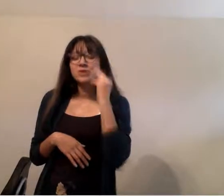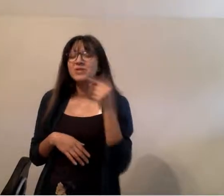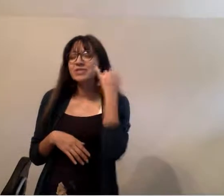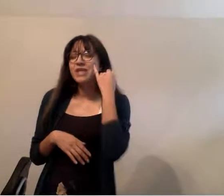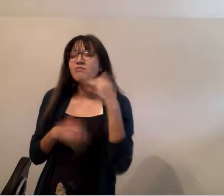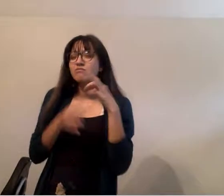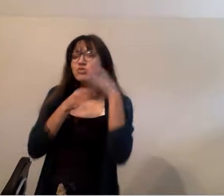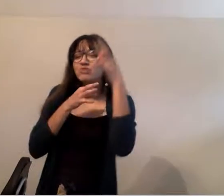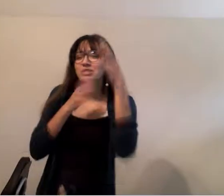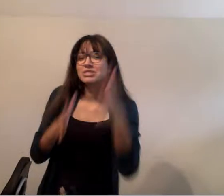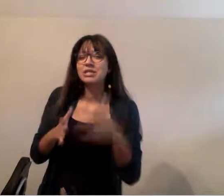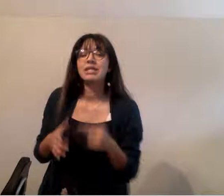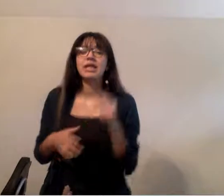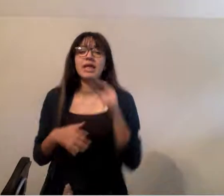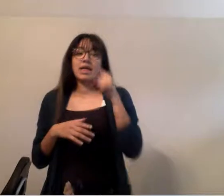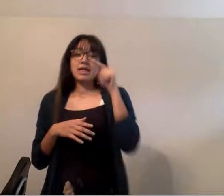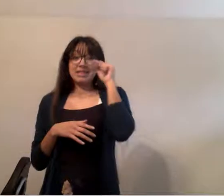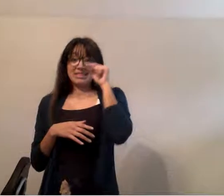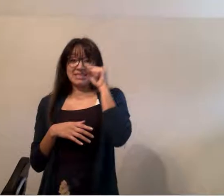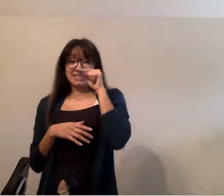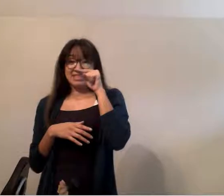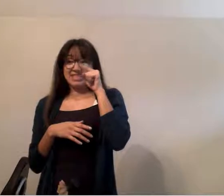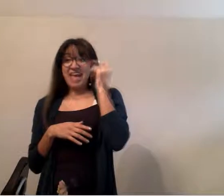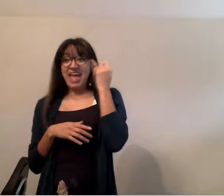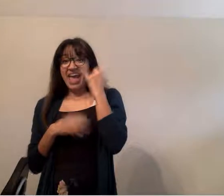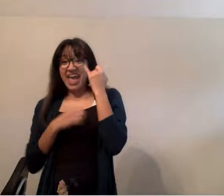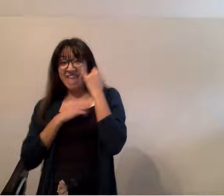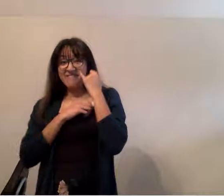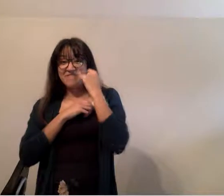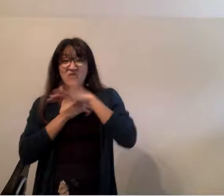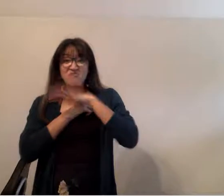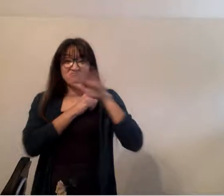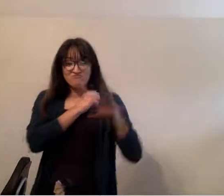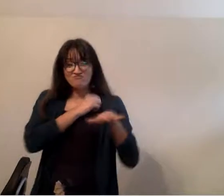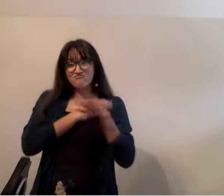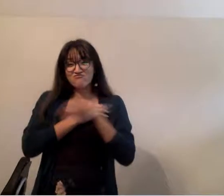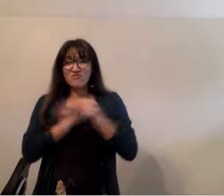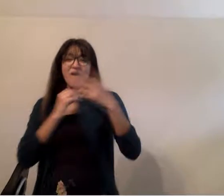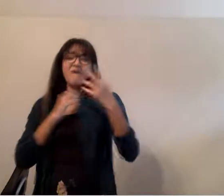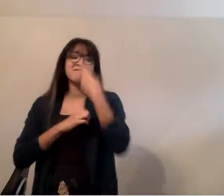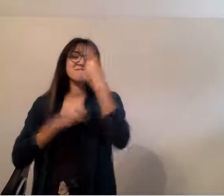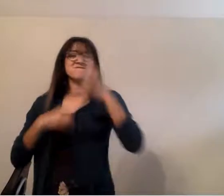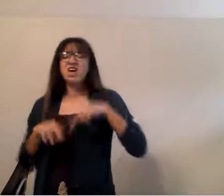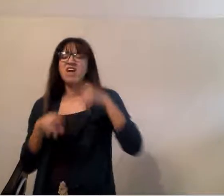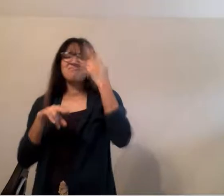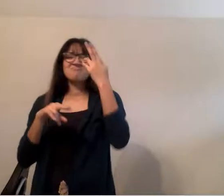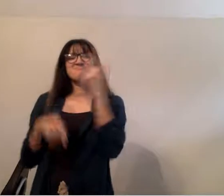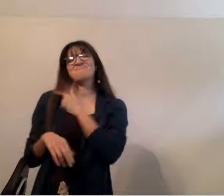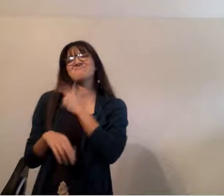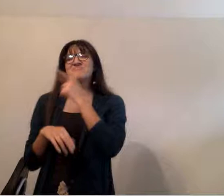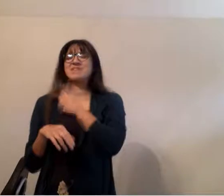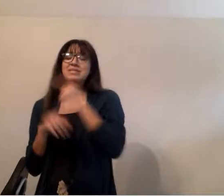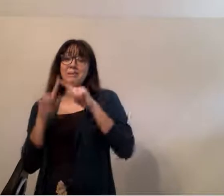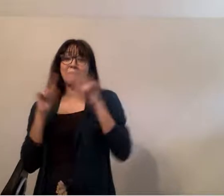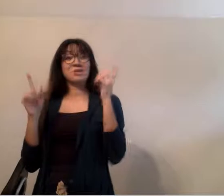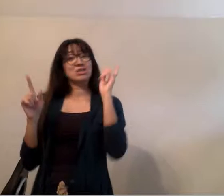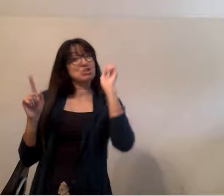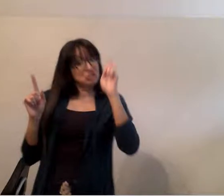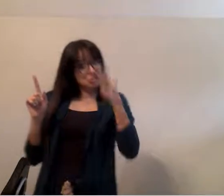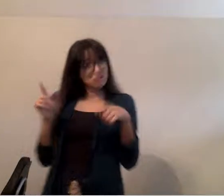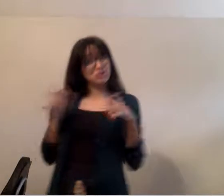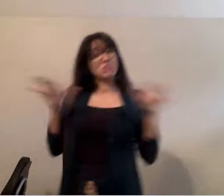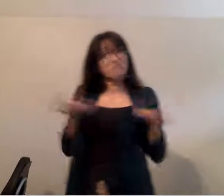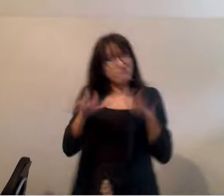activities happen at times when leisure activities are not supposed to be happening. The fun you have in the dark playground isn't actually fun because it's